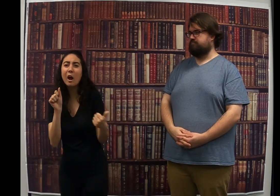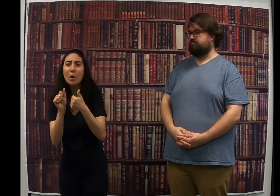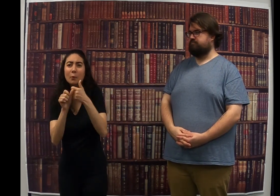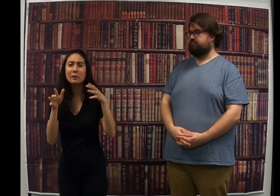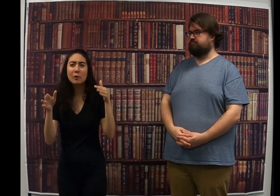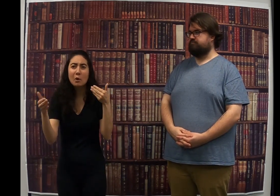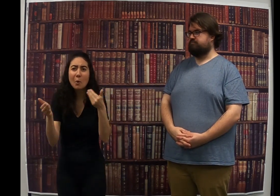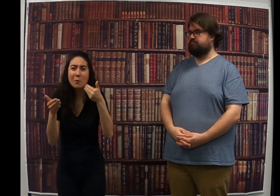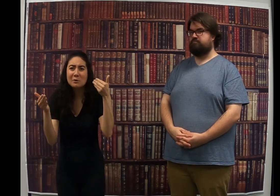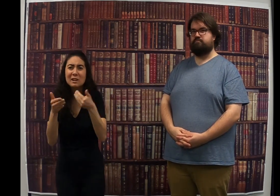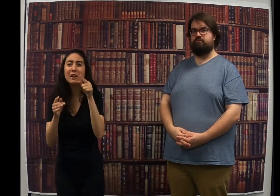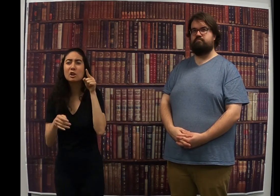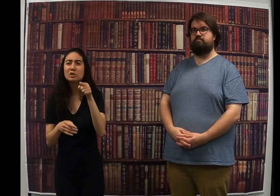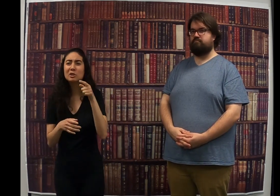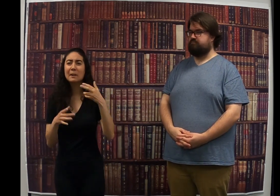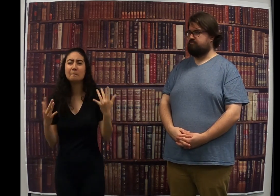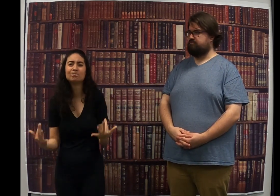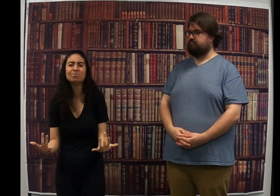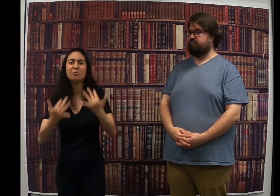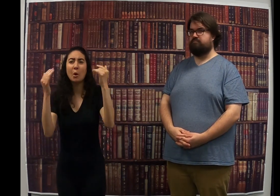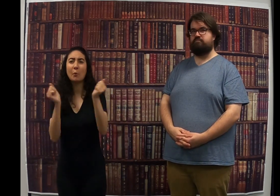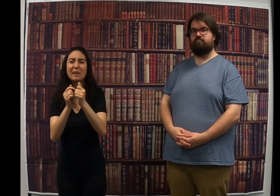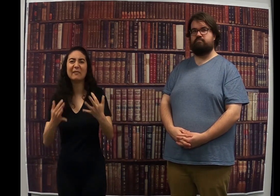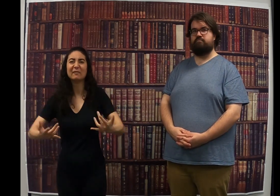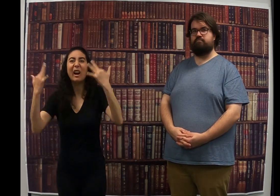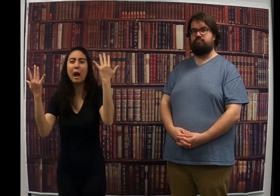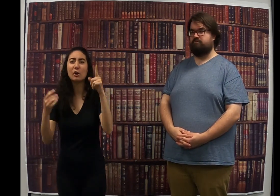fire. She thought to herself,